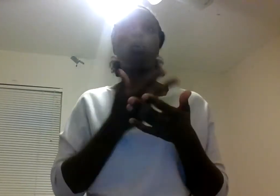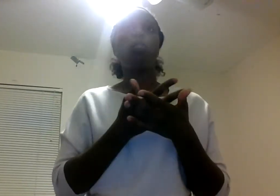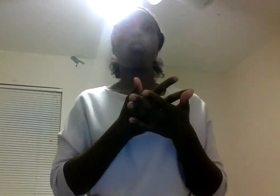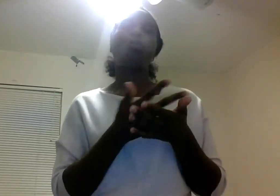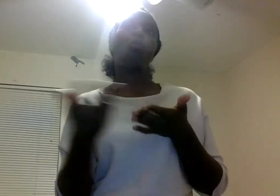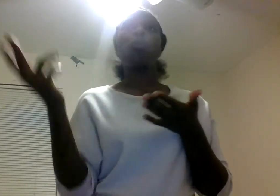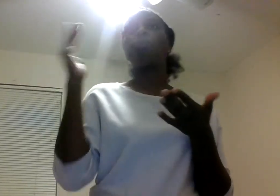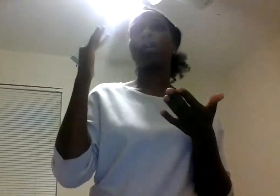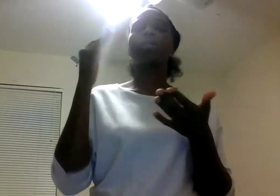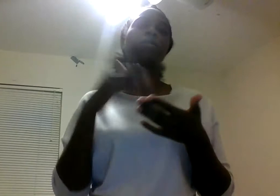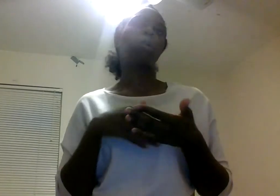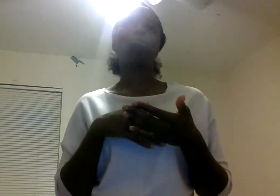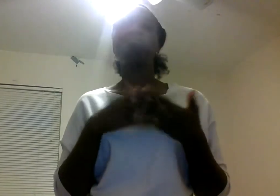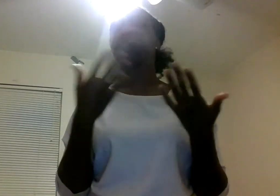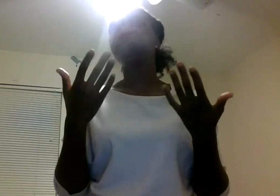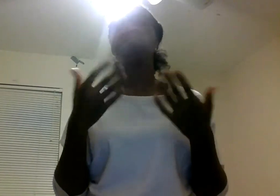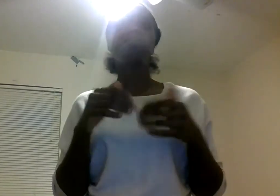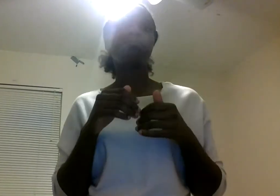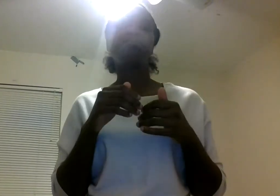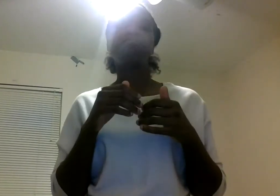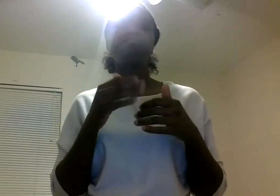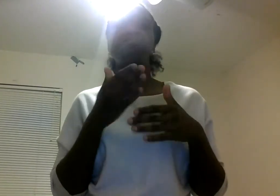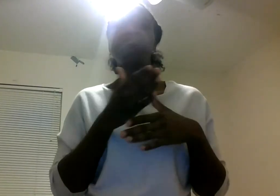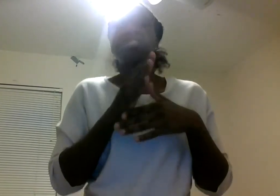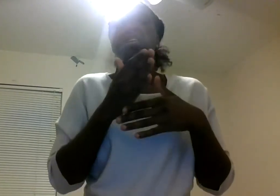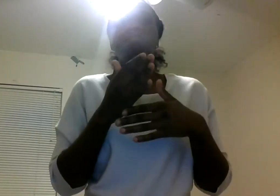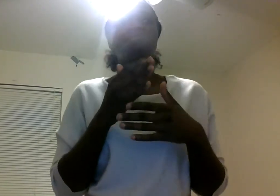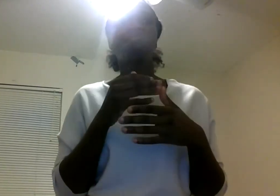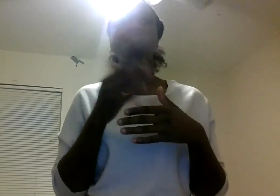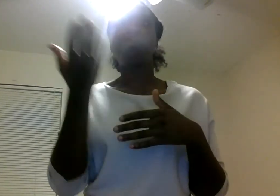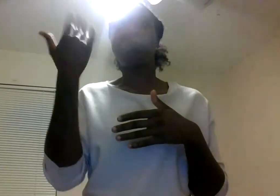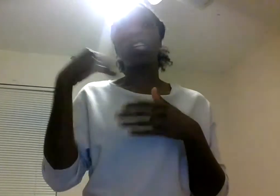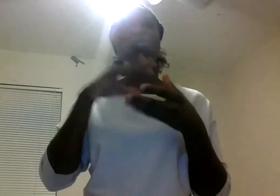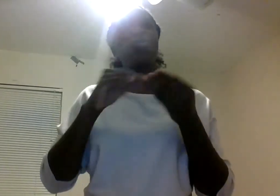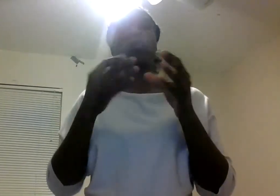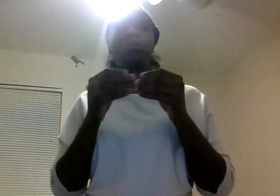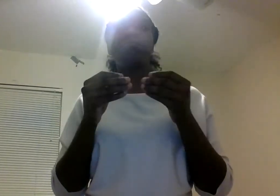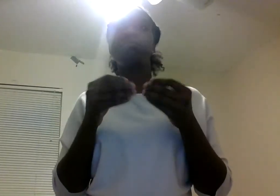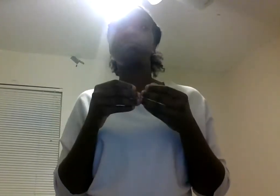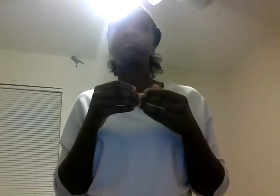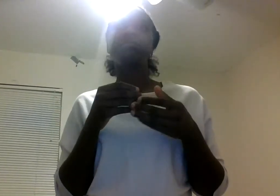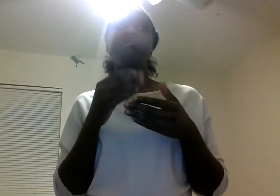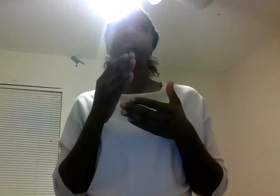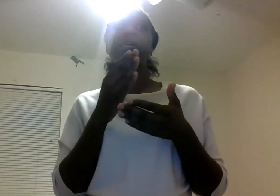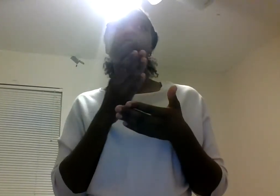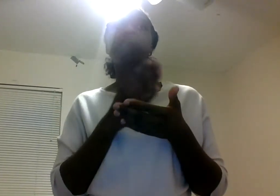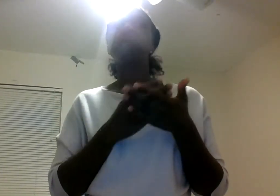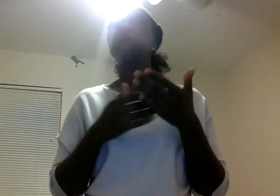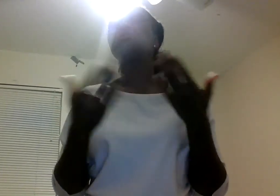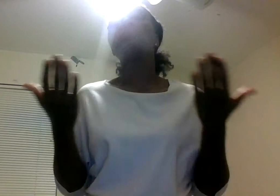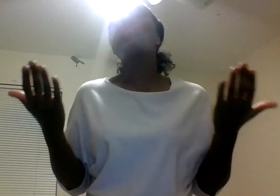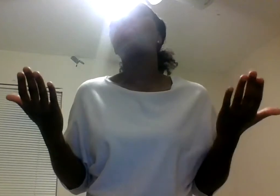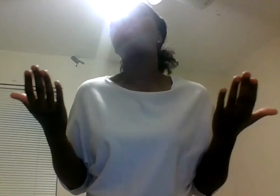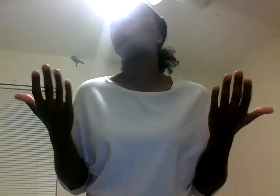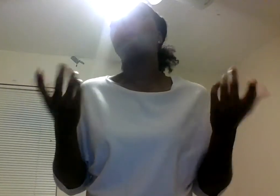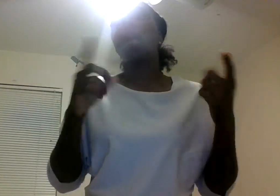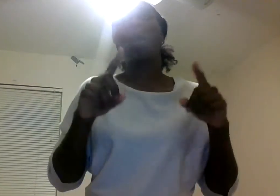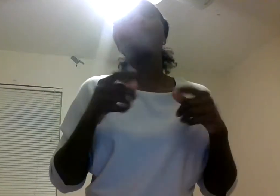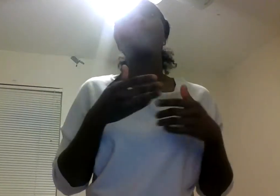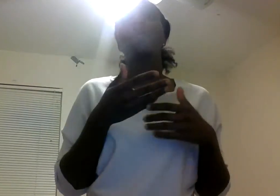something that happened to you. It has to be something that you heard. So you can refer to a conversation you had with a colleague.